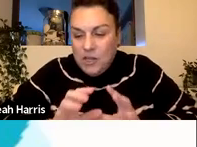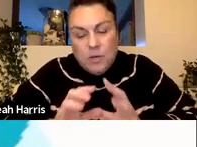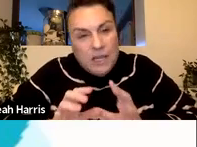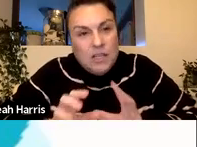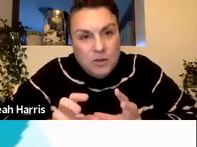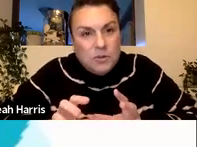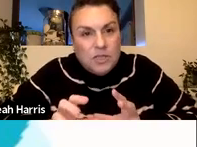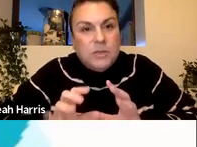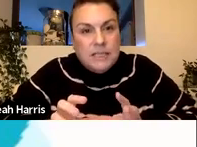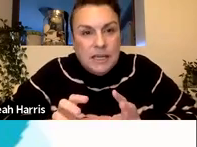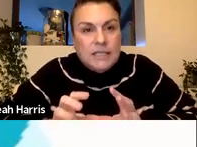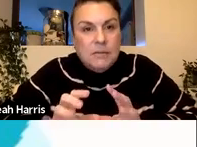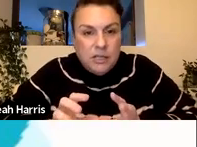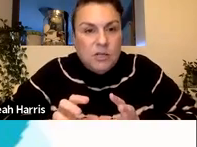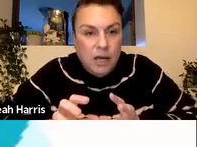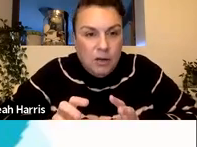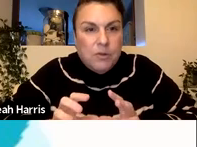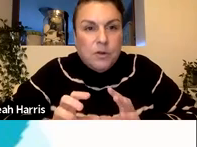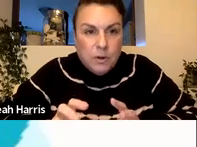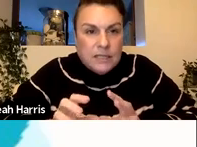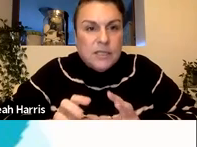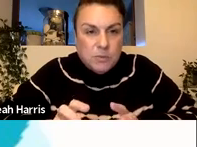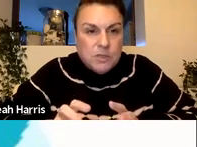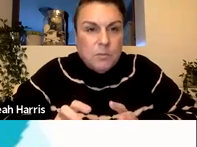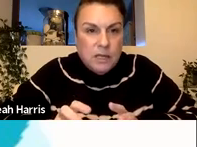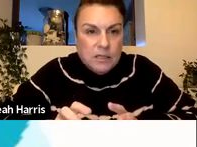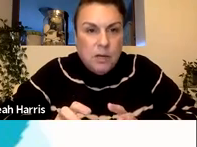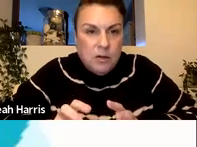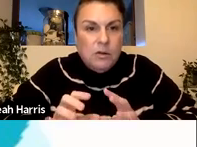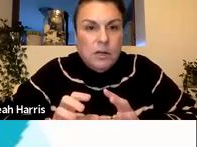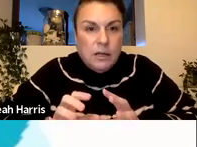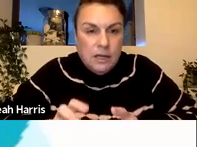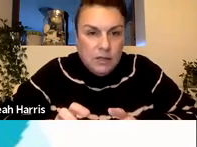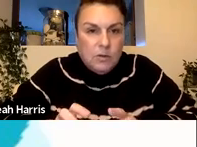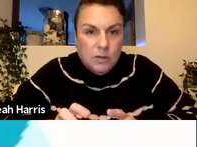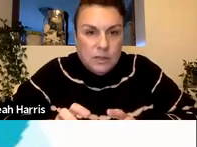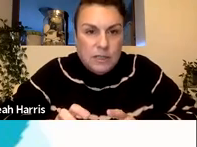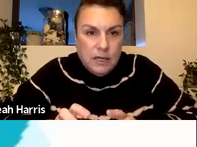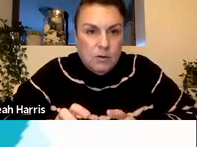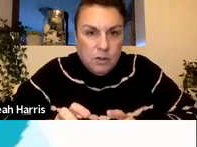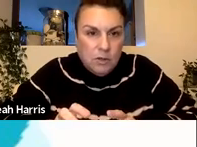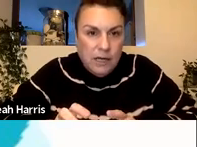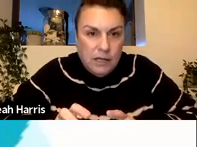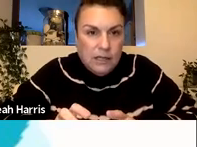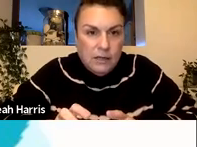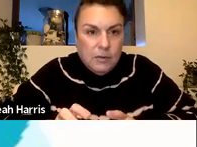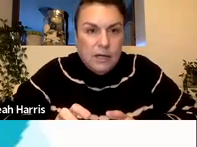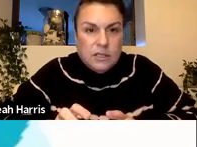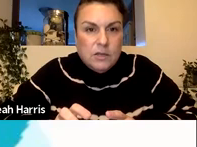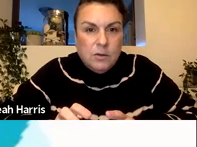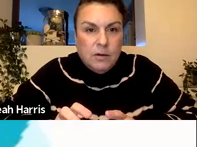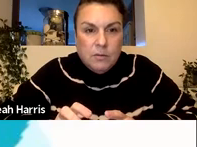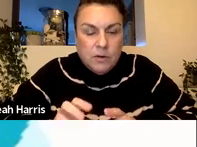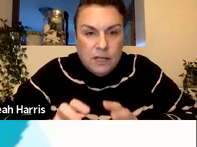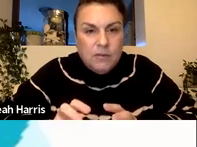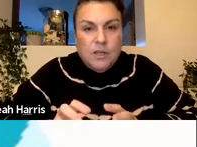that you can use to assess the mental health crisis response model in your state or locality right